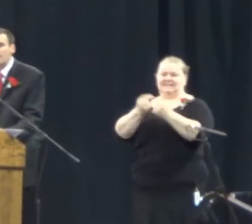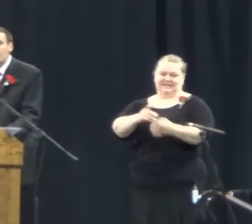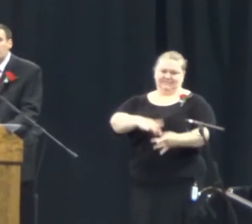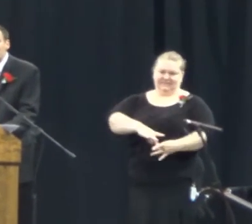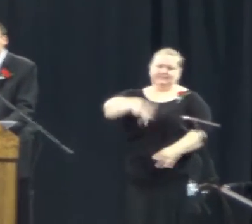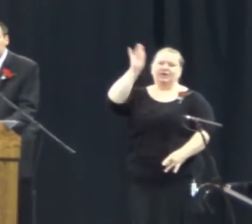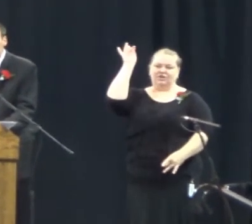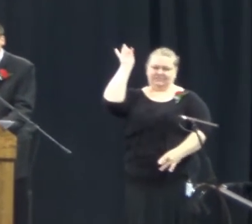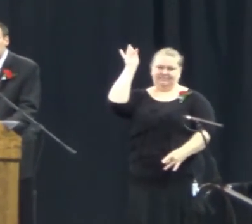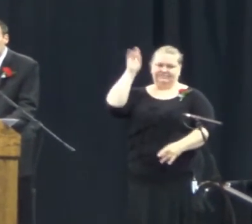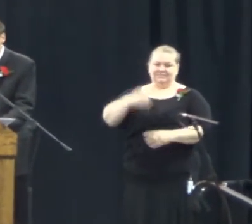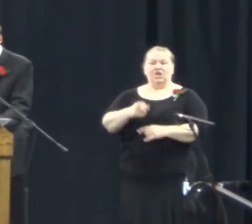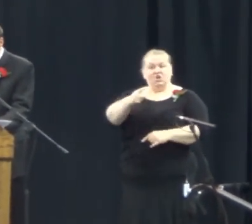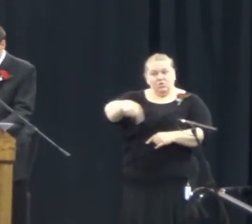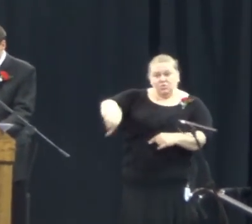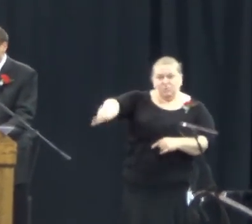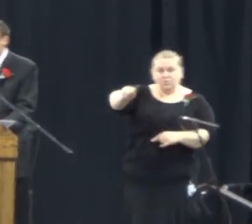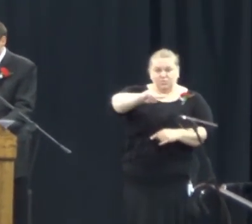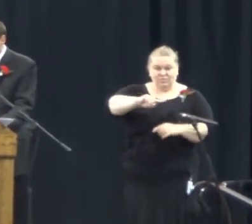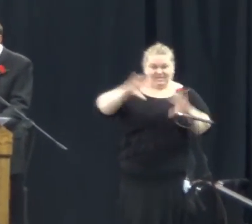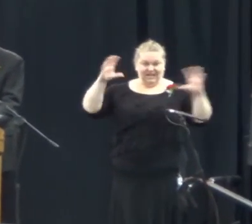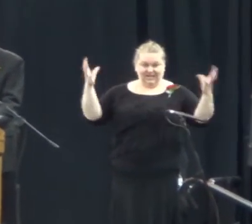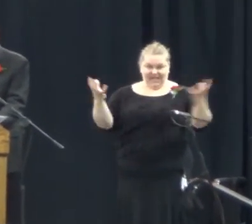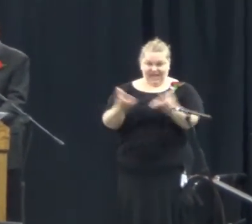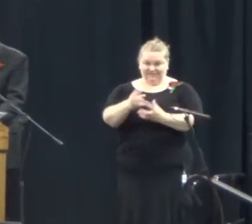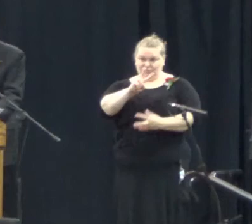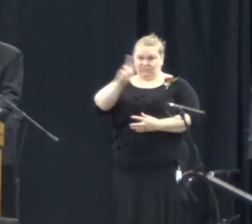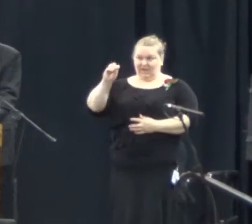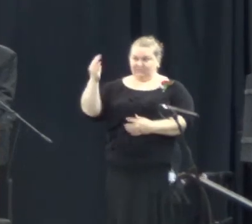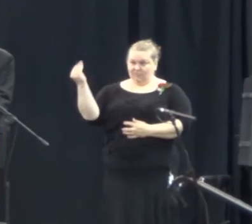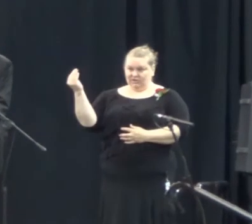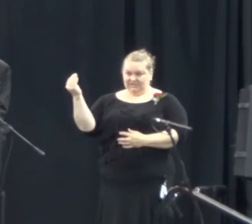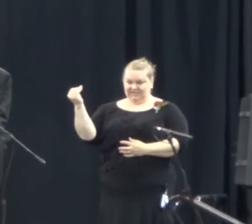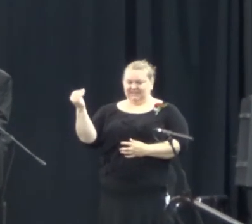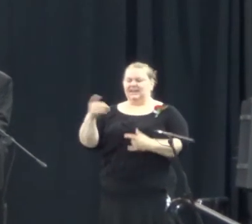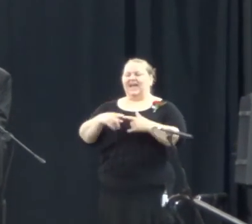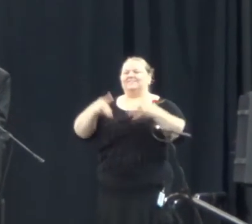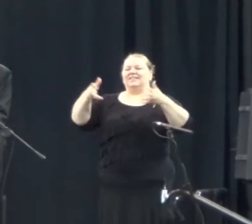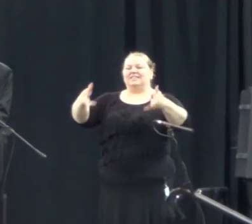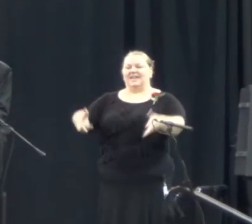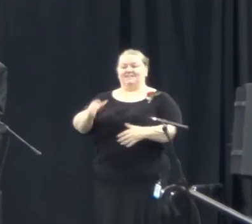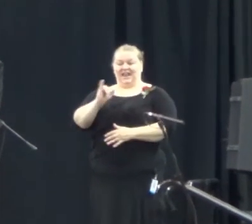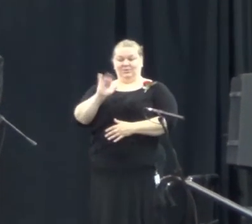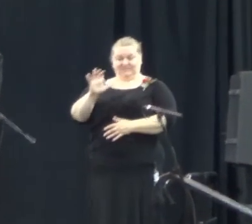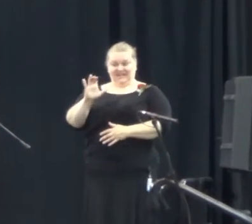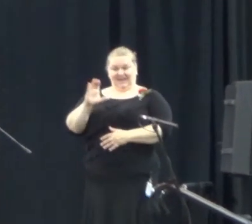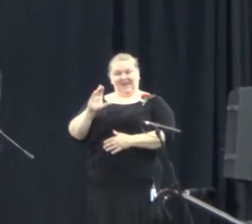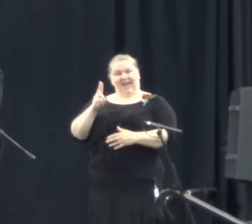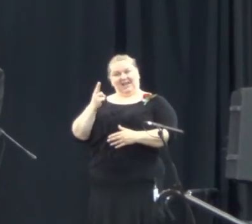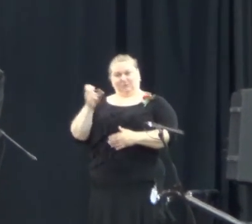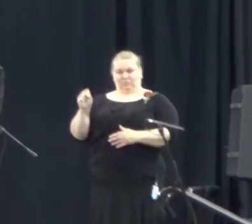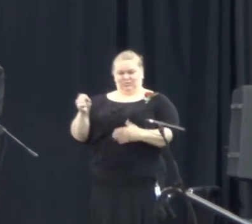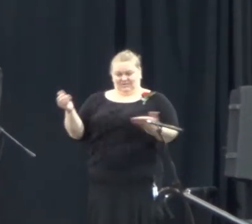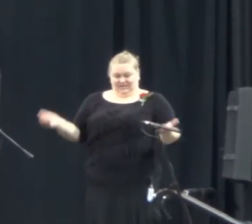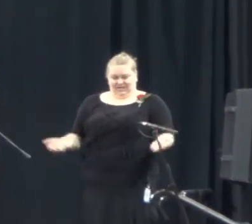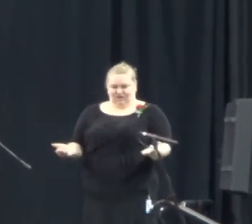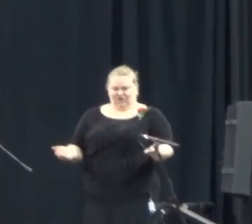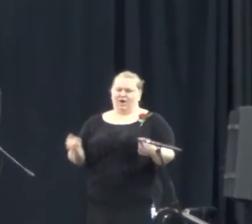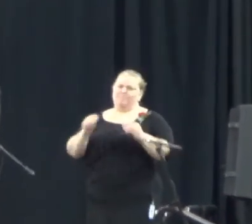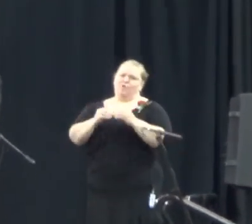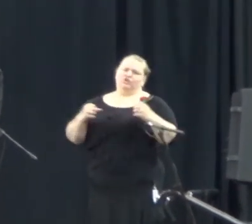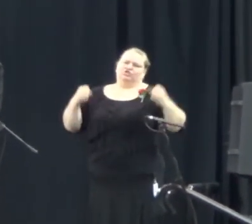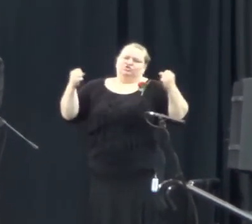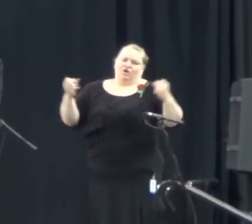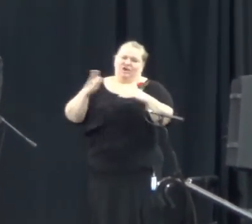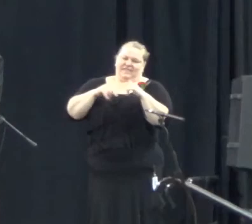spirit. Basically you, the class of 2014, have left Iowa City High School even stronger than you